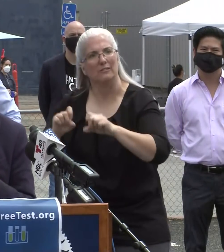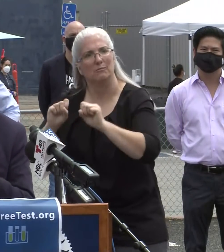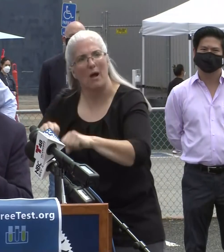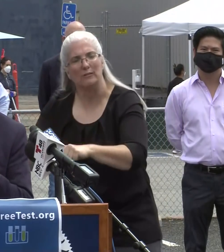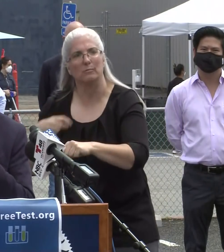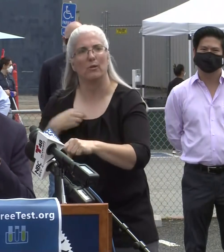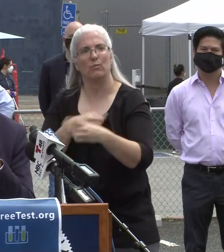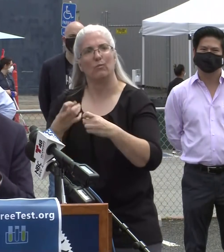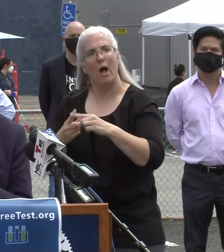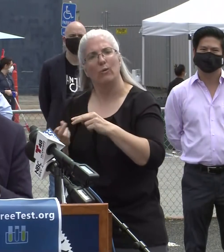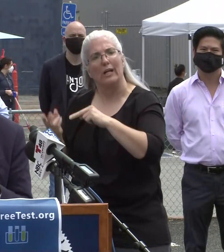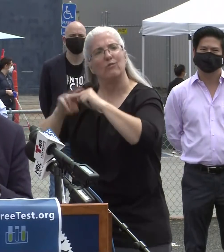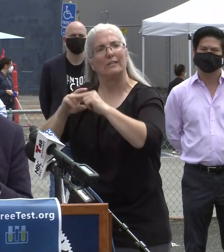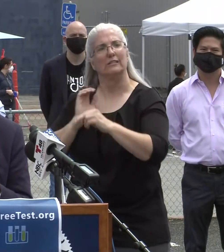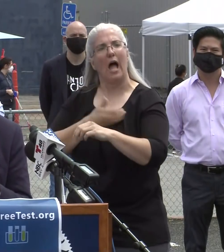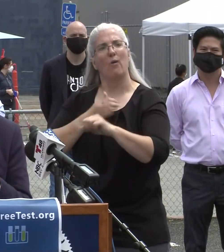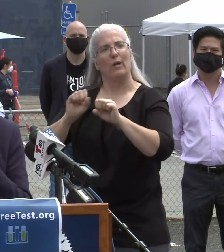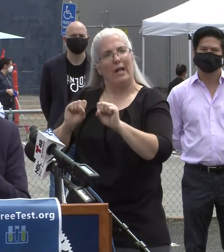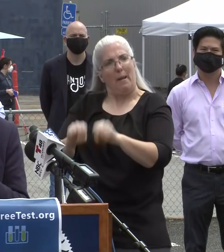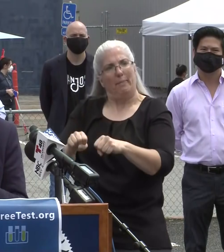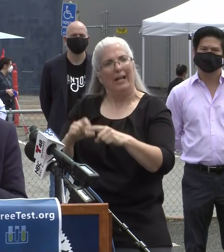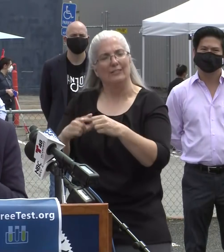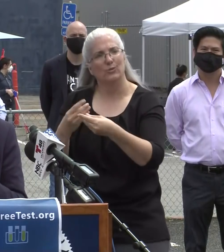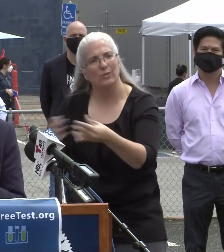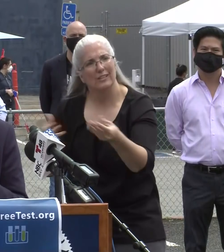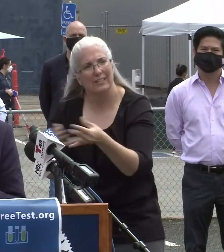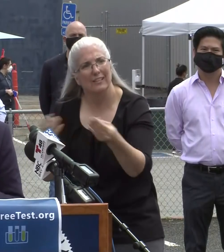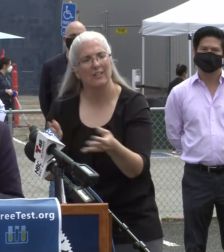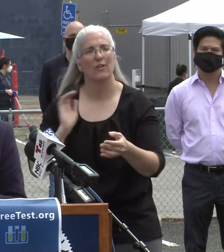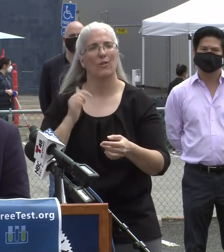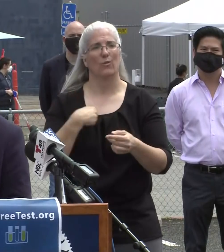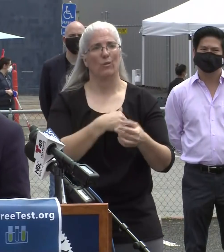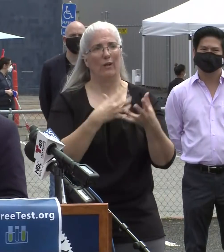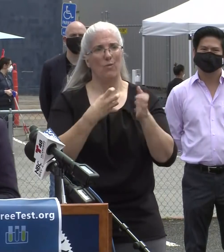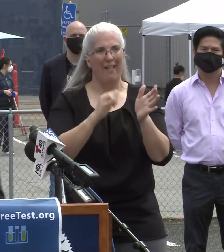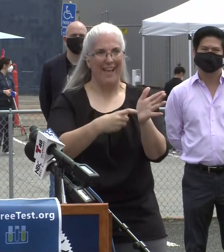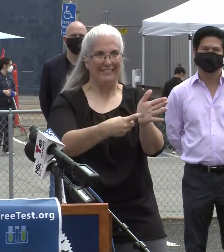increases. So we want to get the demand going so people get out there and get tested.